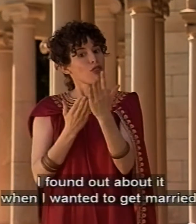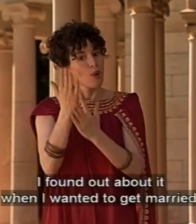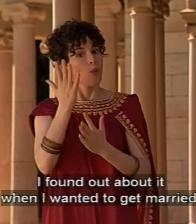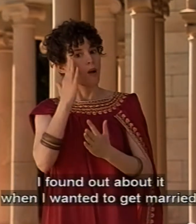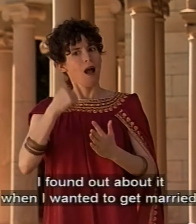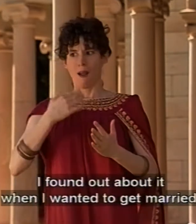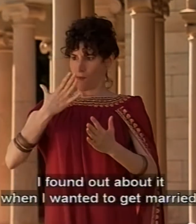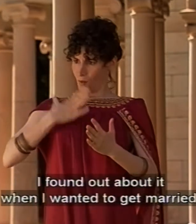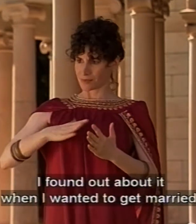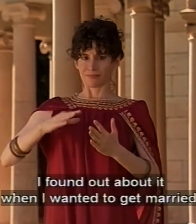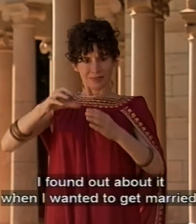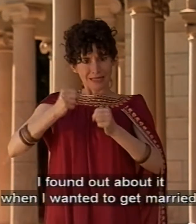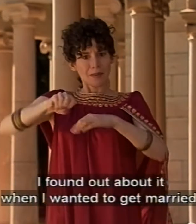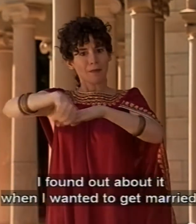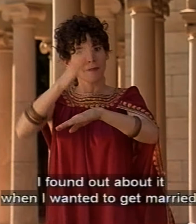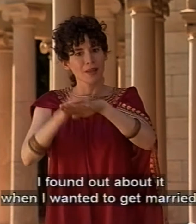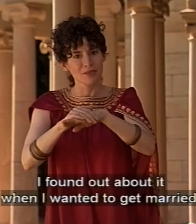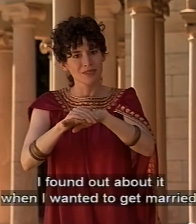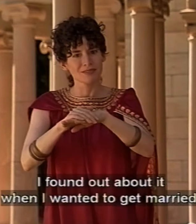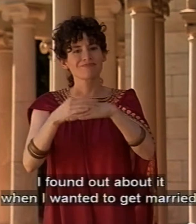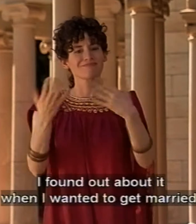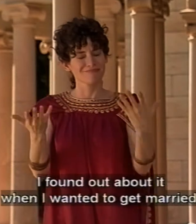I found out about it when I wanted to get married.